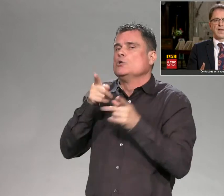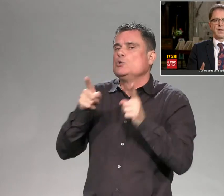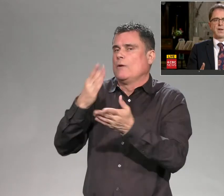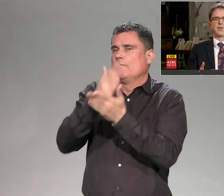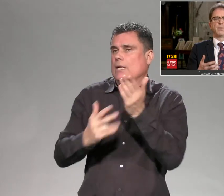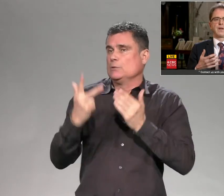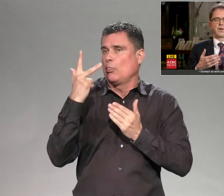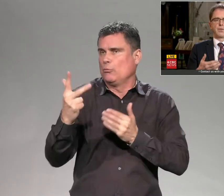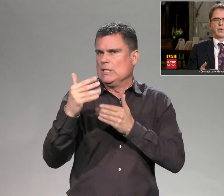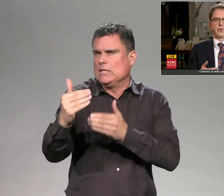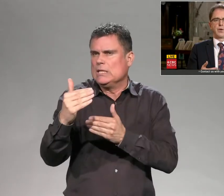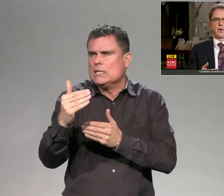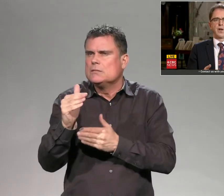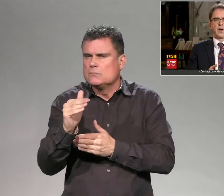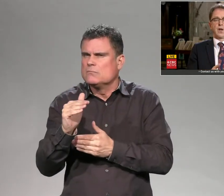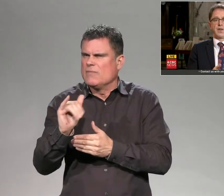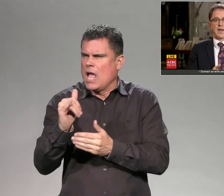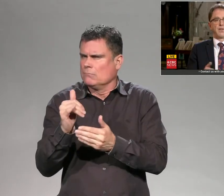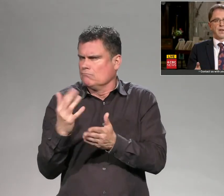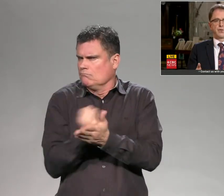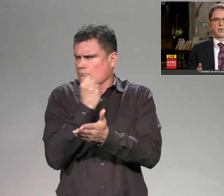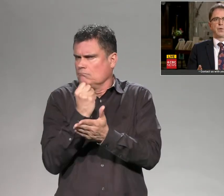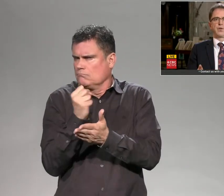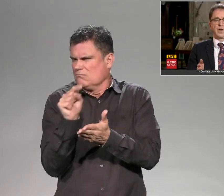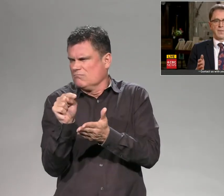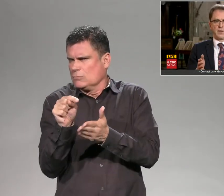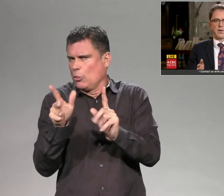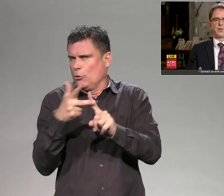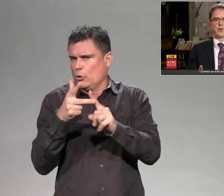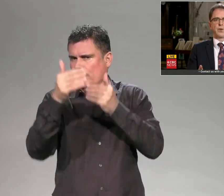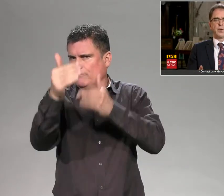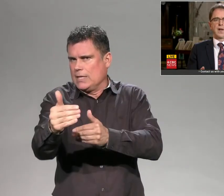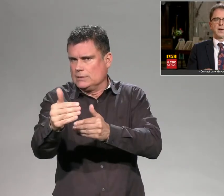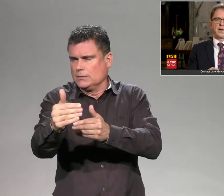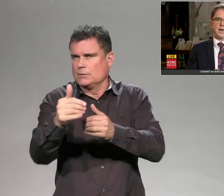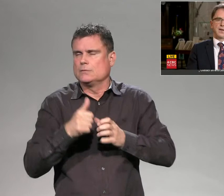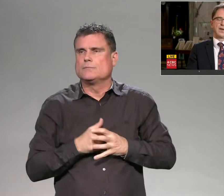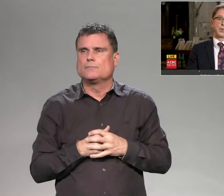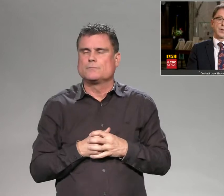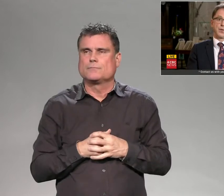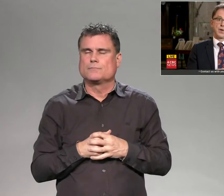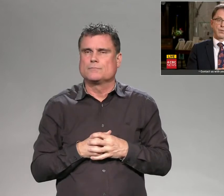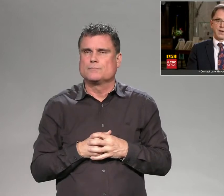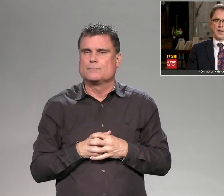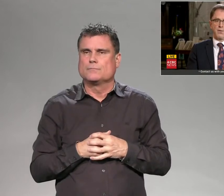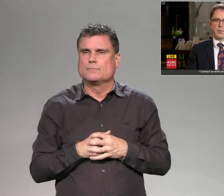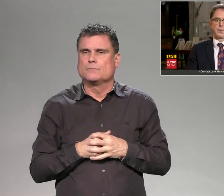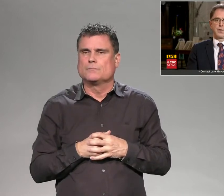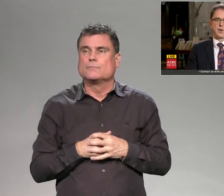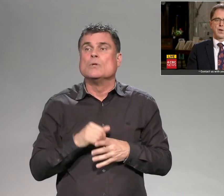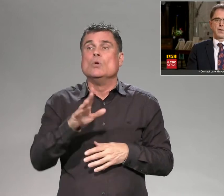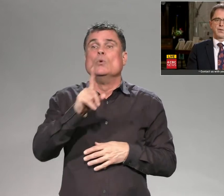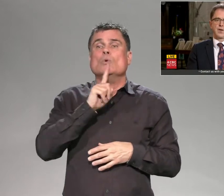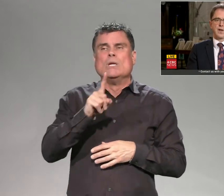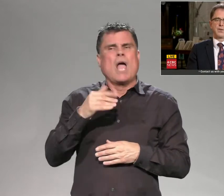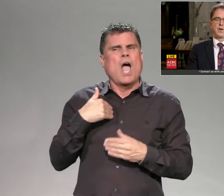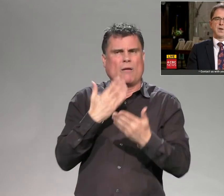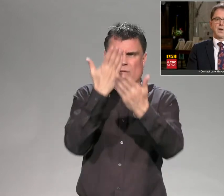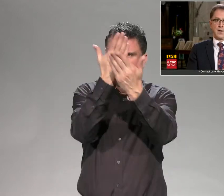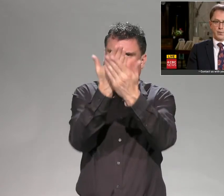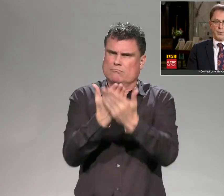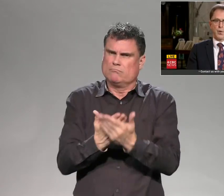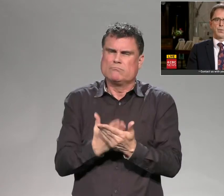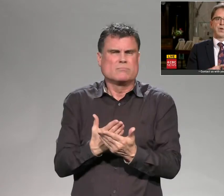of self-advocates that makes their voice heard. The evidence shows that it makes sense to do that, and that's why we're doing it right now for people in congregate